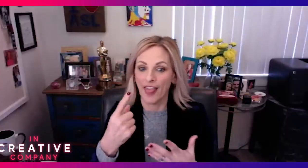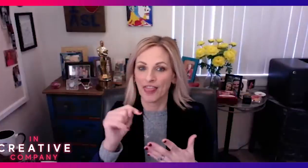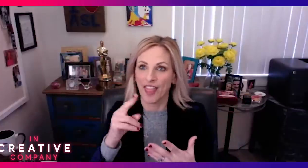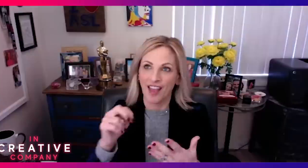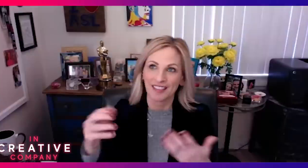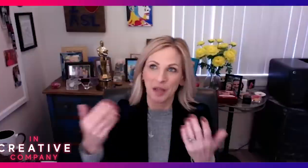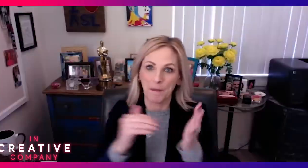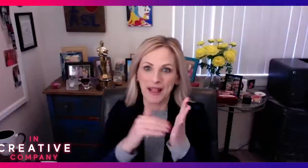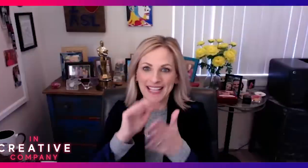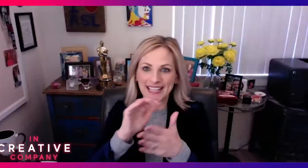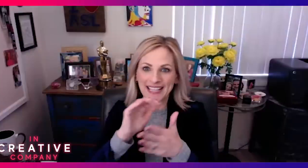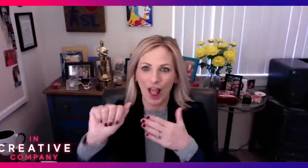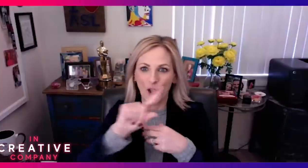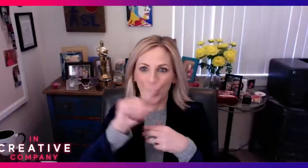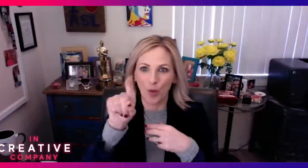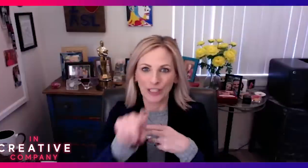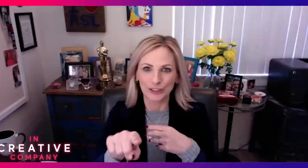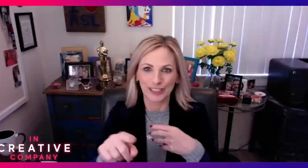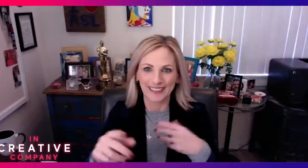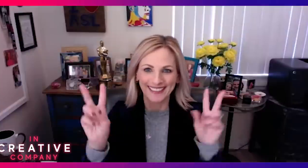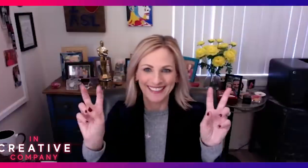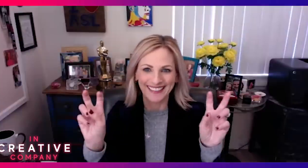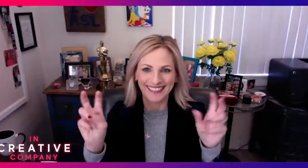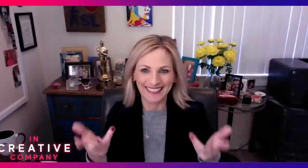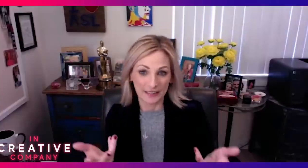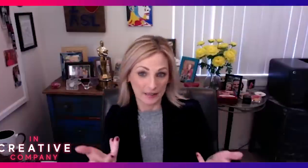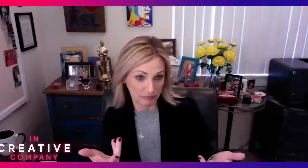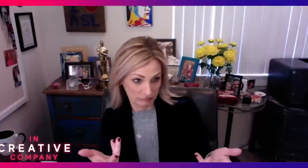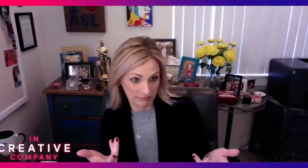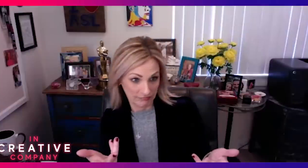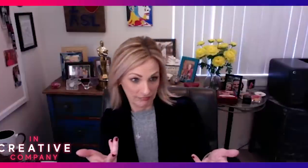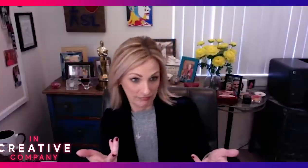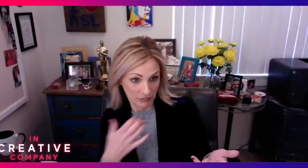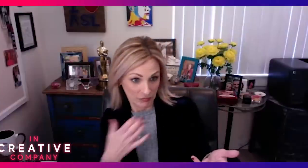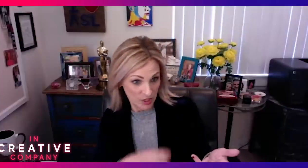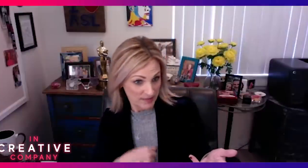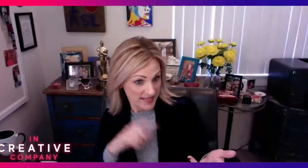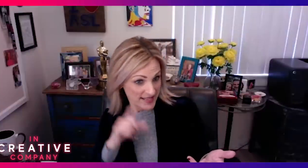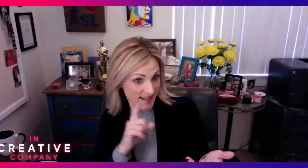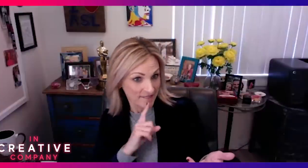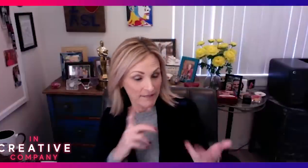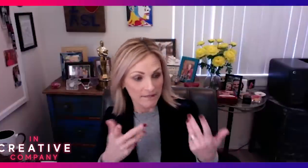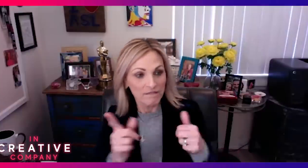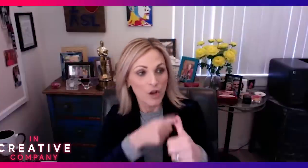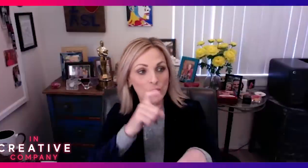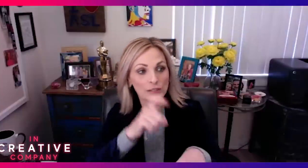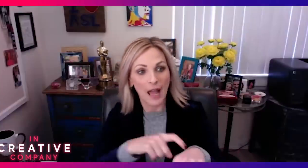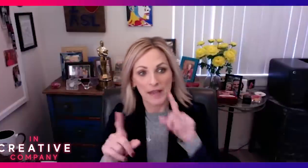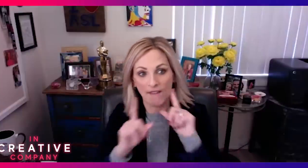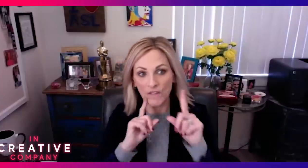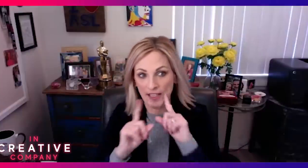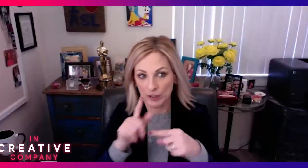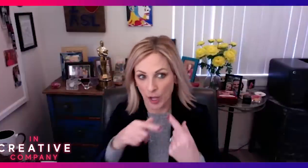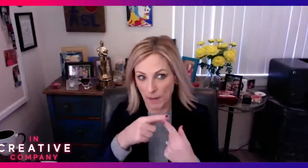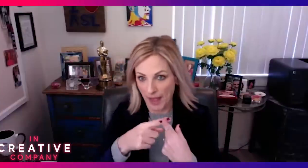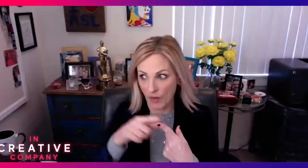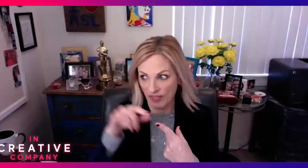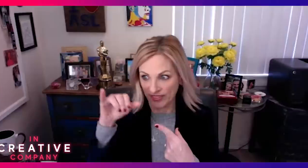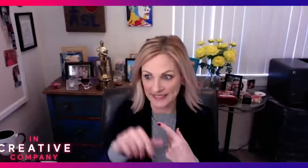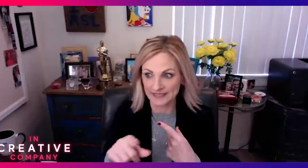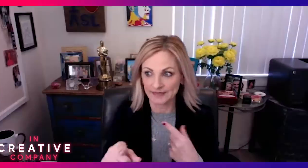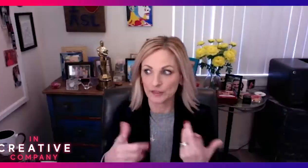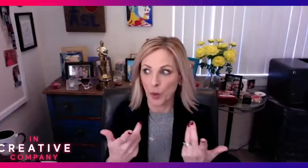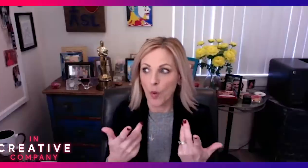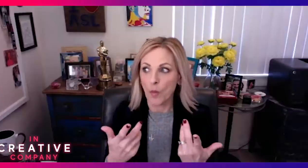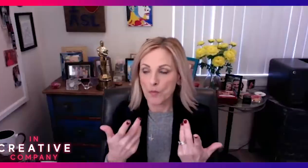when Ruby brings up the whole idea about, you know, the million-dollar question, hey, can I go into college? Can I go to music? And then she says, do you wish I was